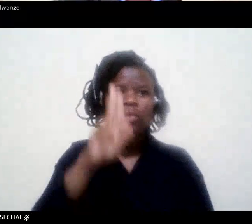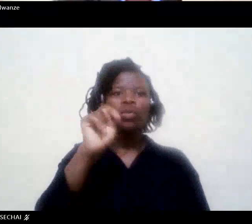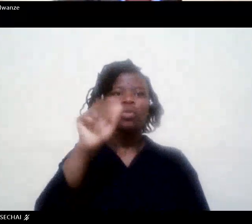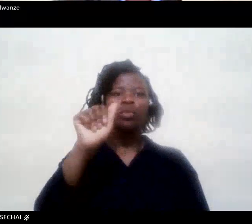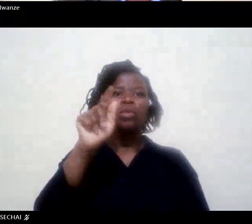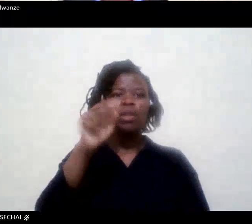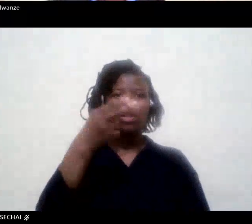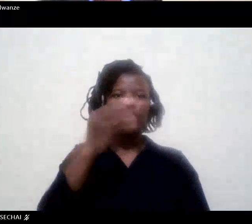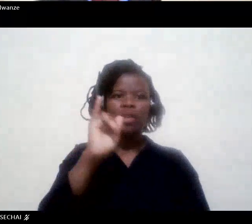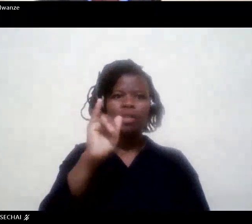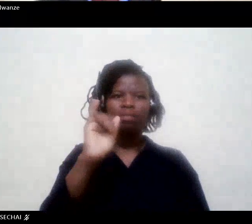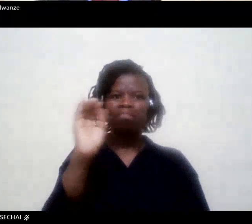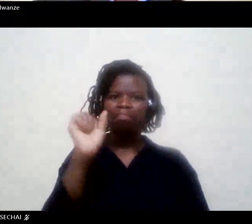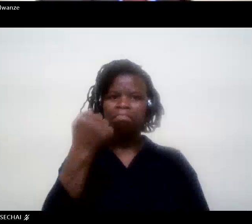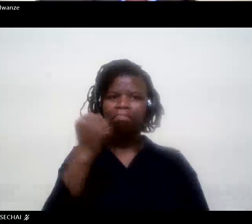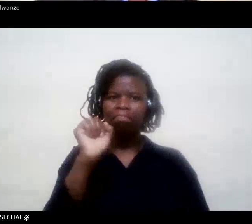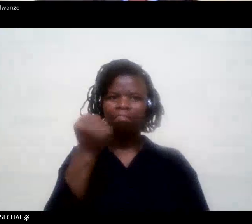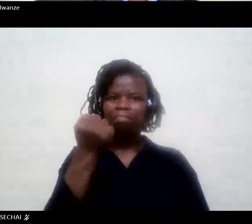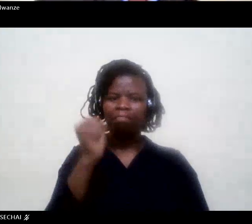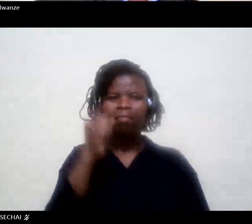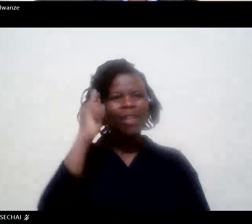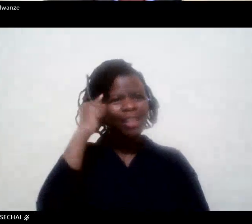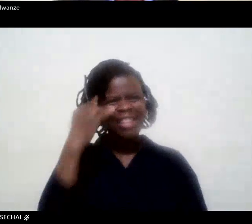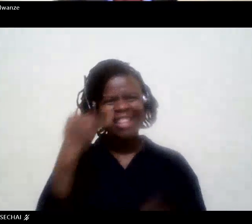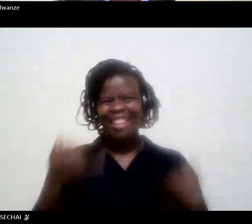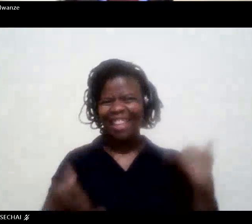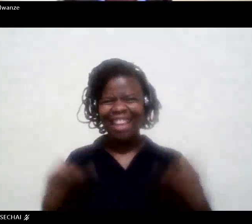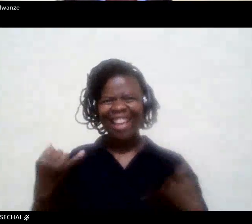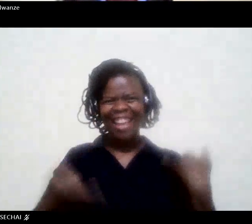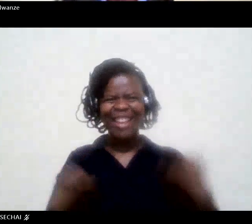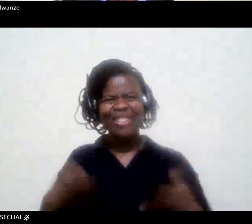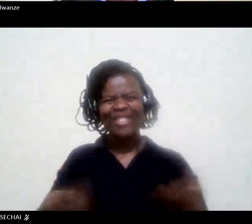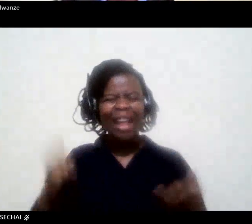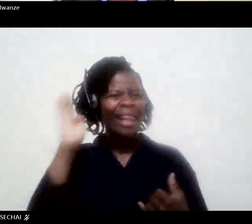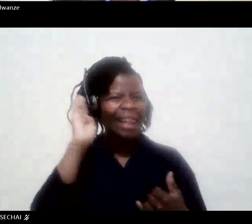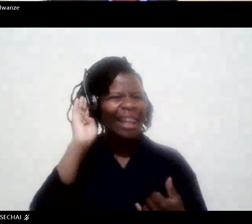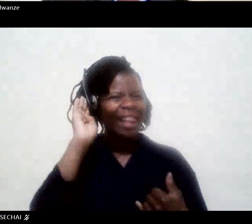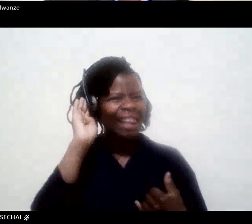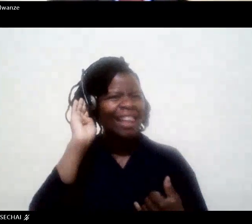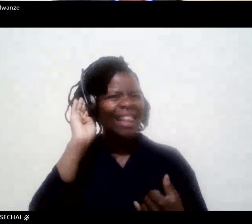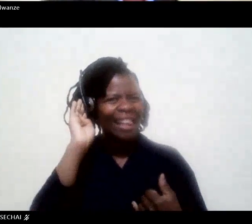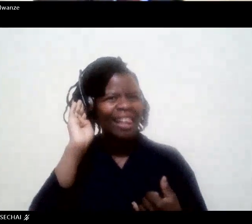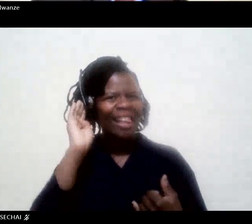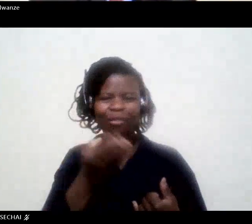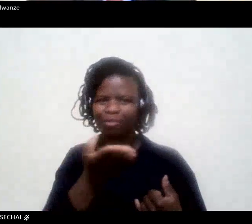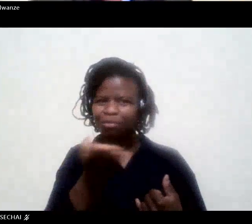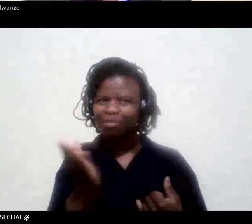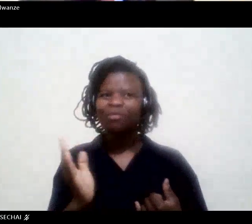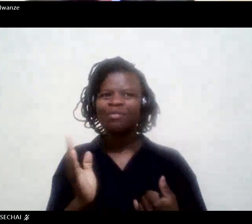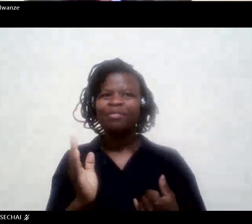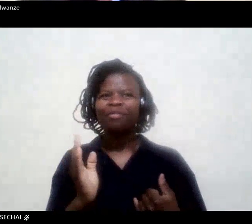No. I think I've enjoyed listening to this more than saying anything.